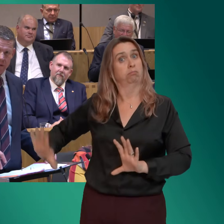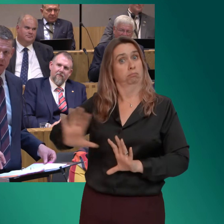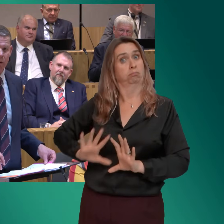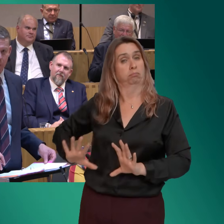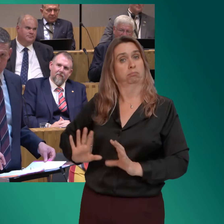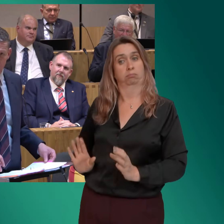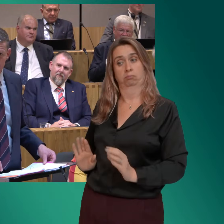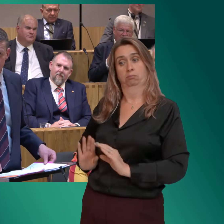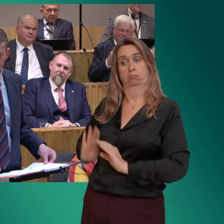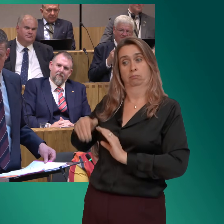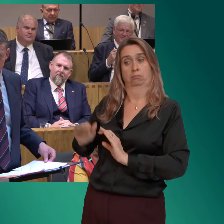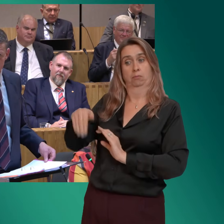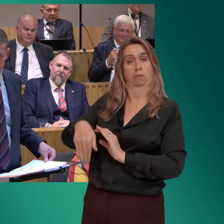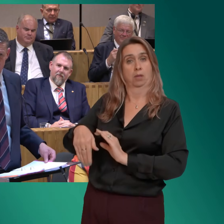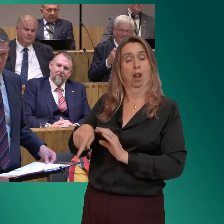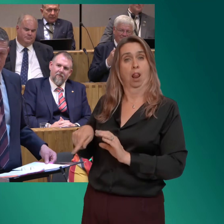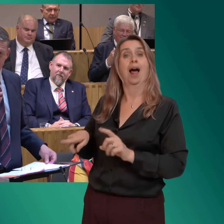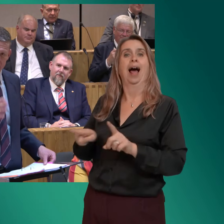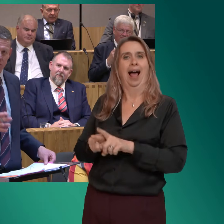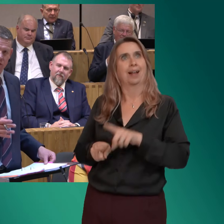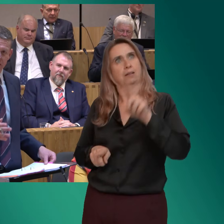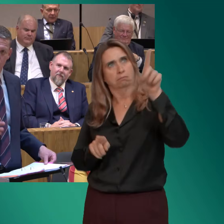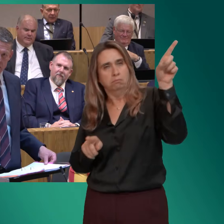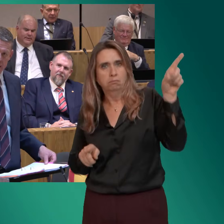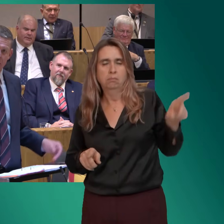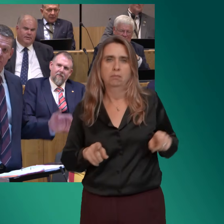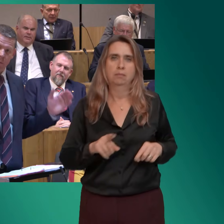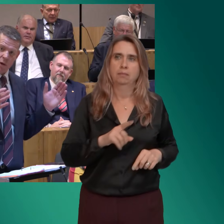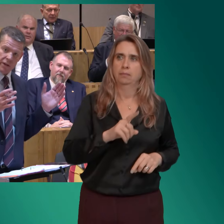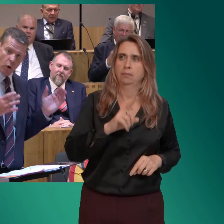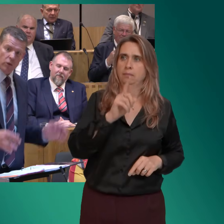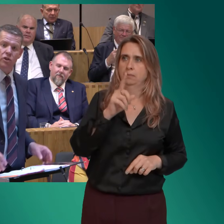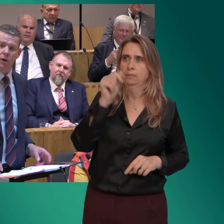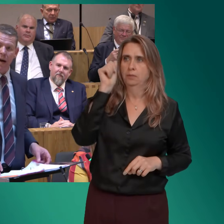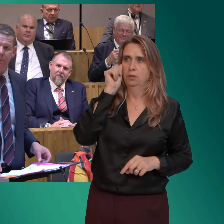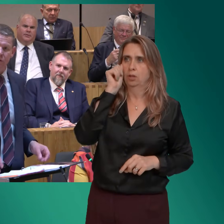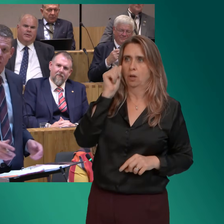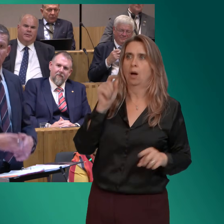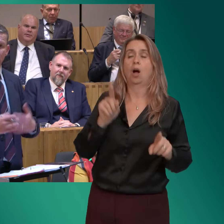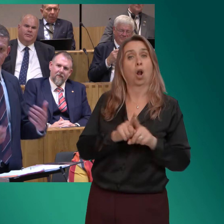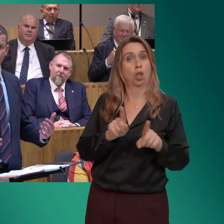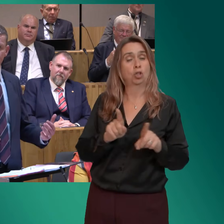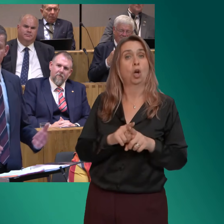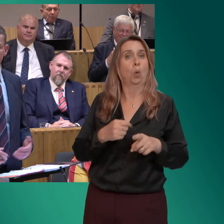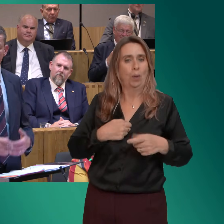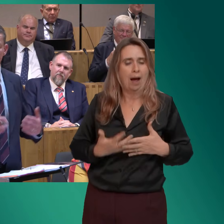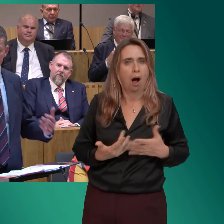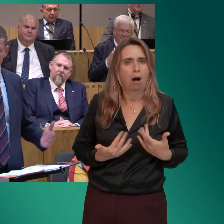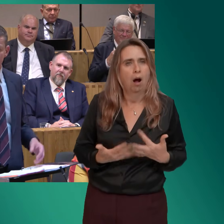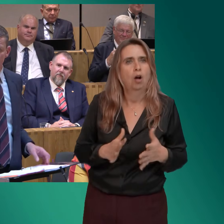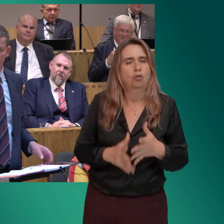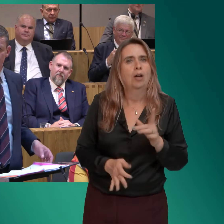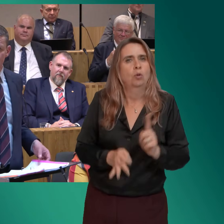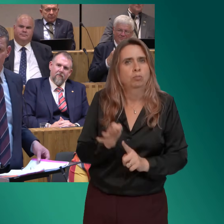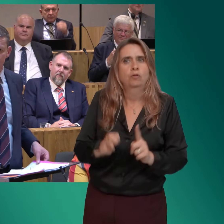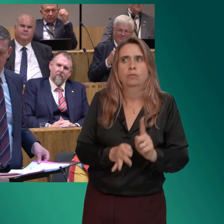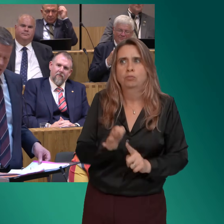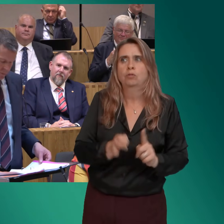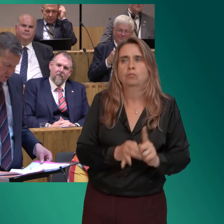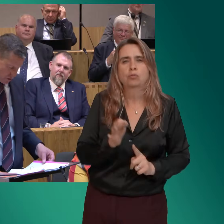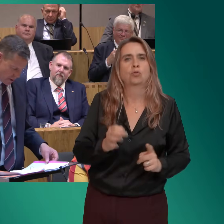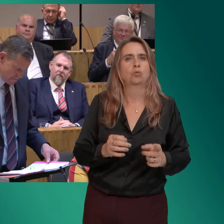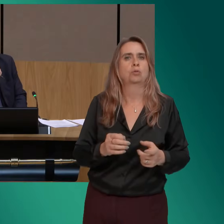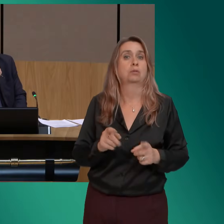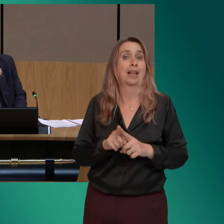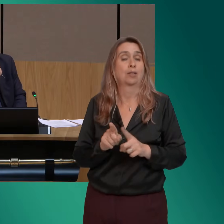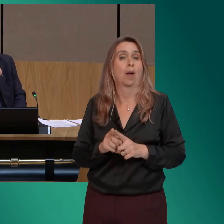Brynglas areas, but we know that it's much wider than that too. But that doesn't take away from the work that also happens to improve infrastructure and improving public